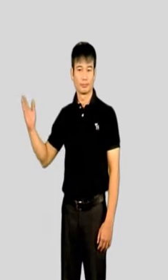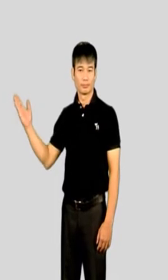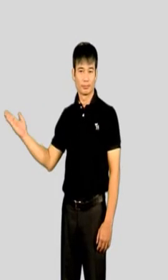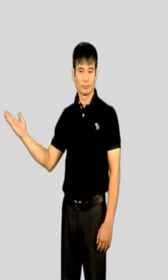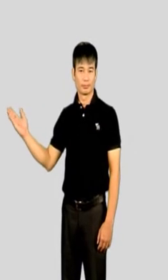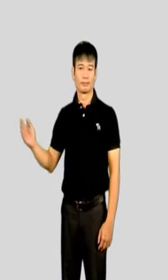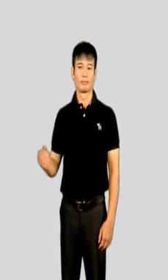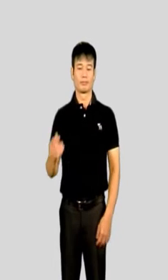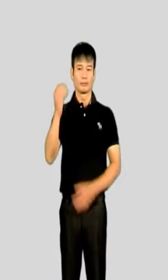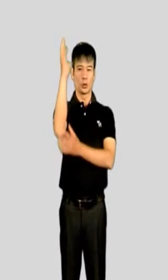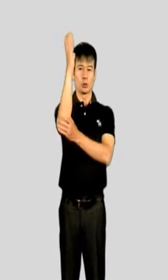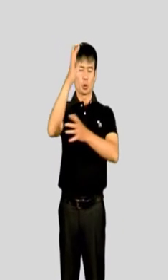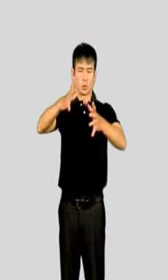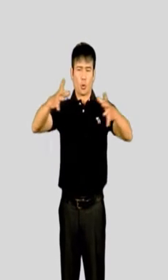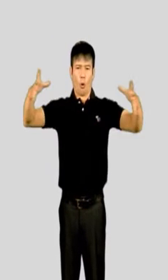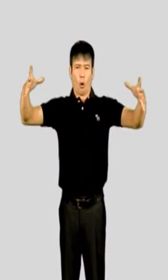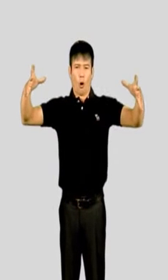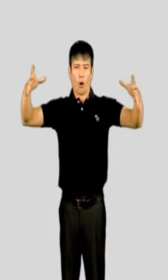This is the icon for a large tree.